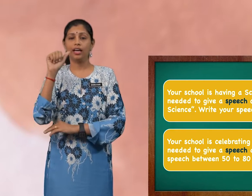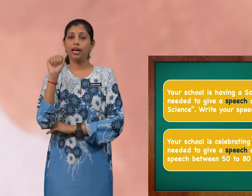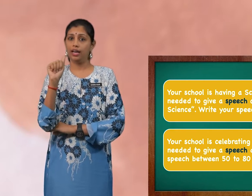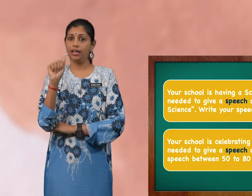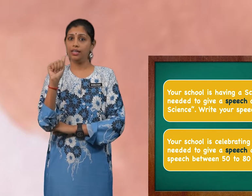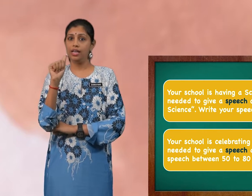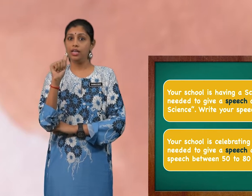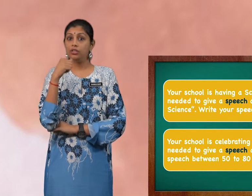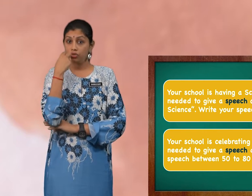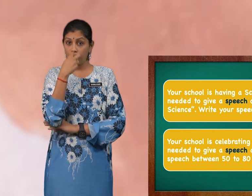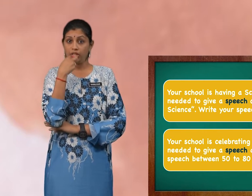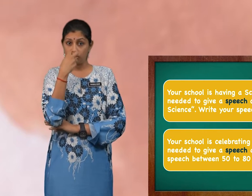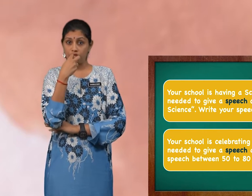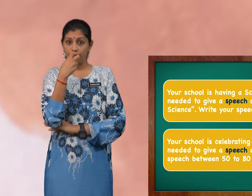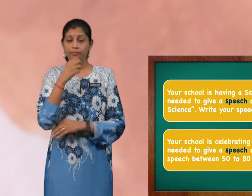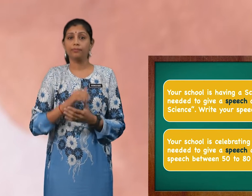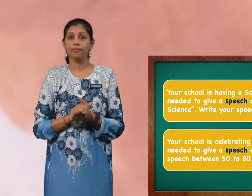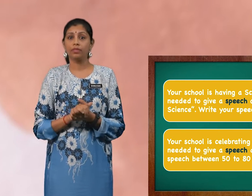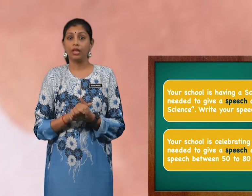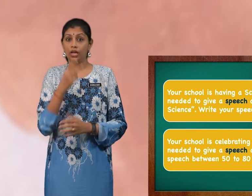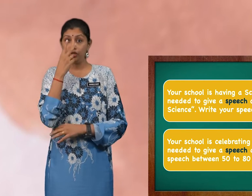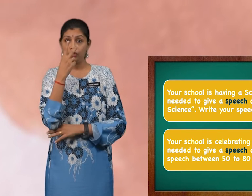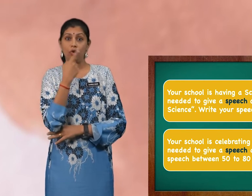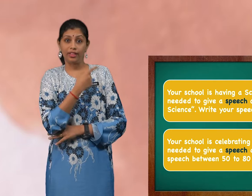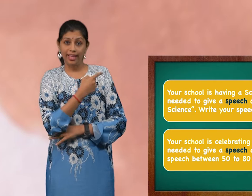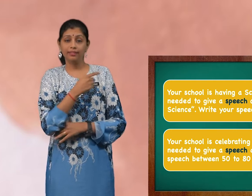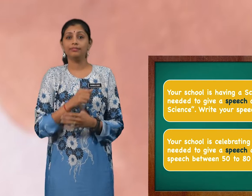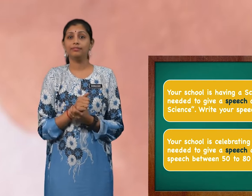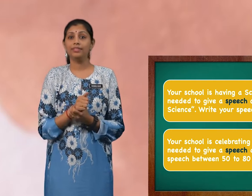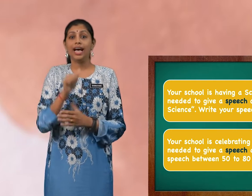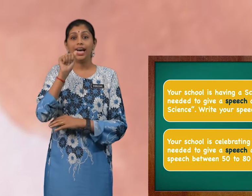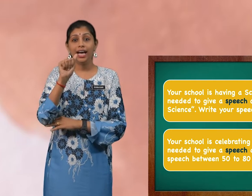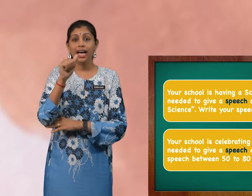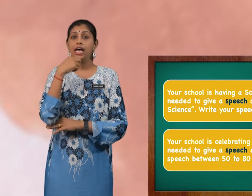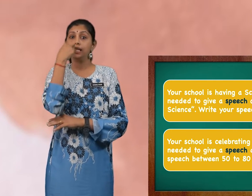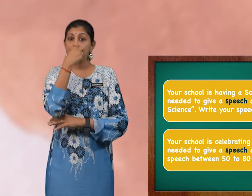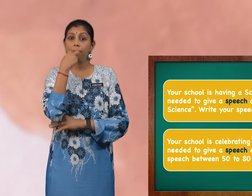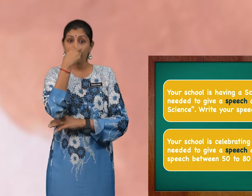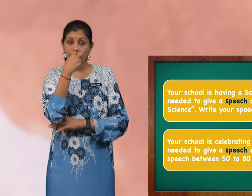a speech. You saw that? A speech.